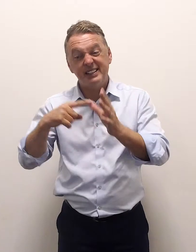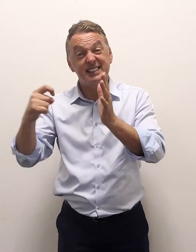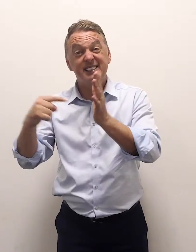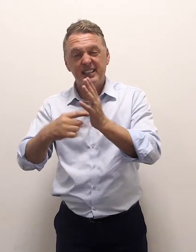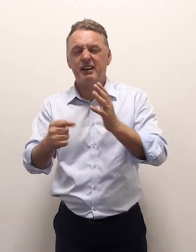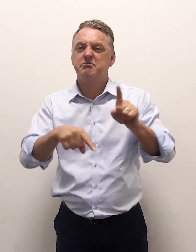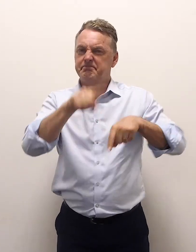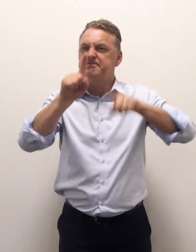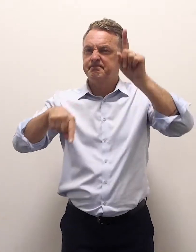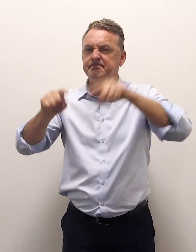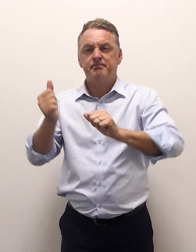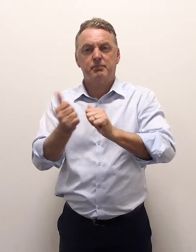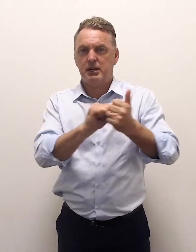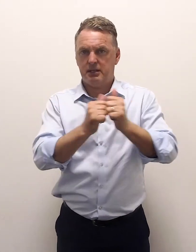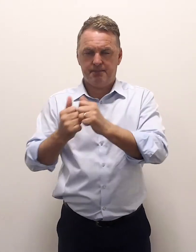areas.